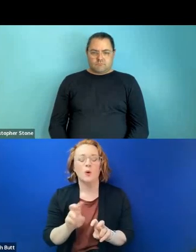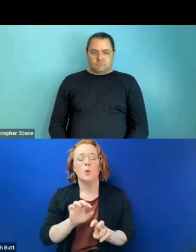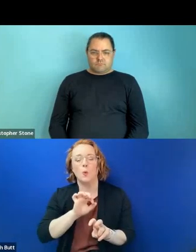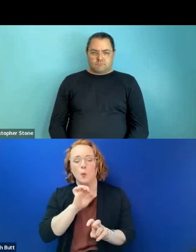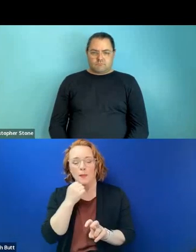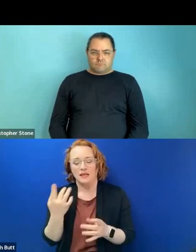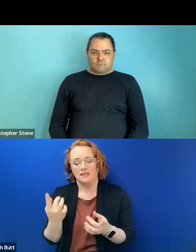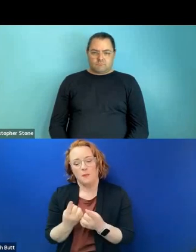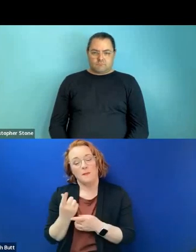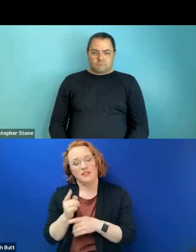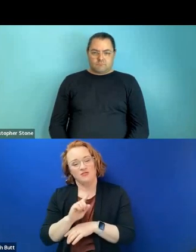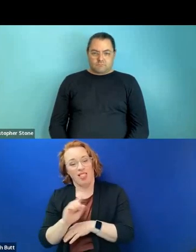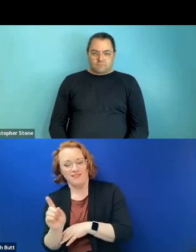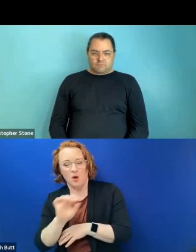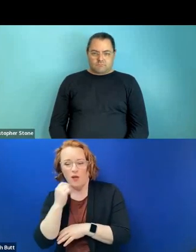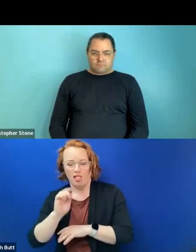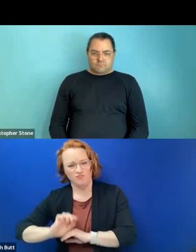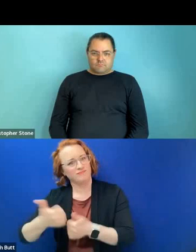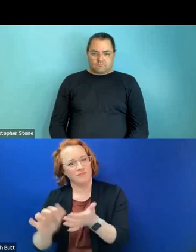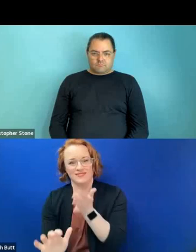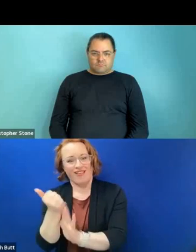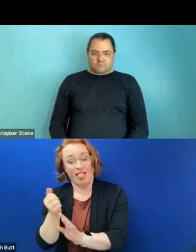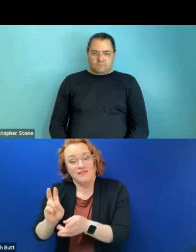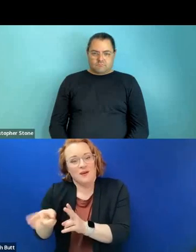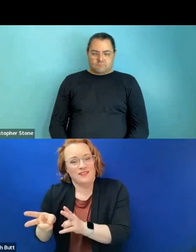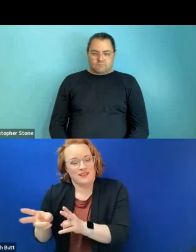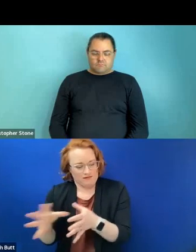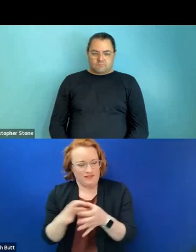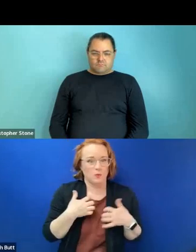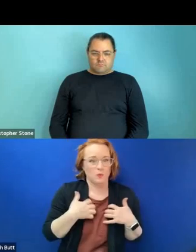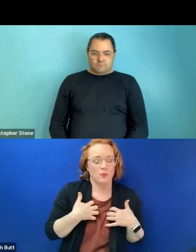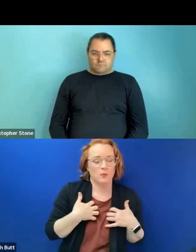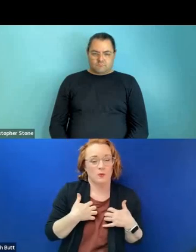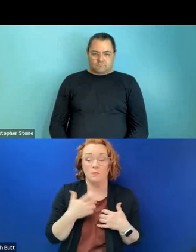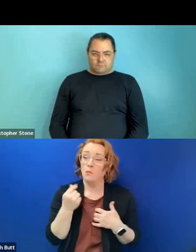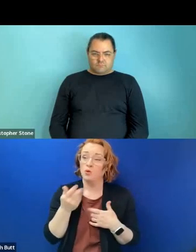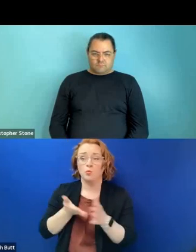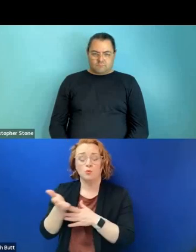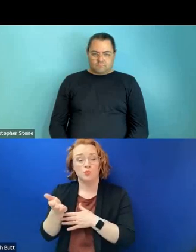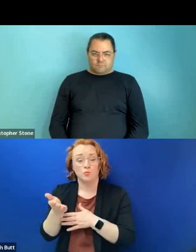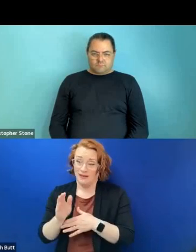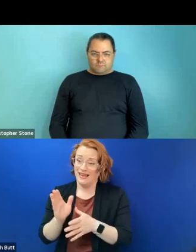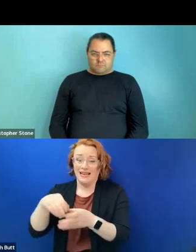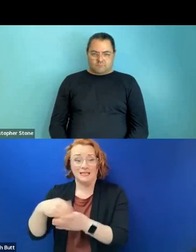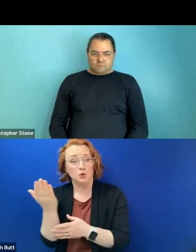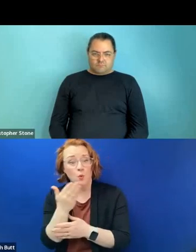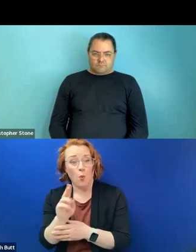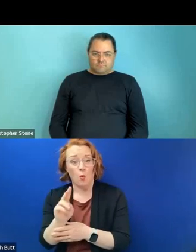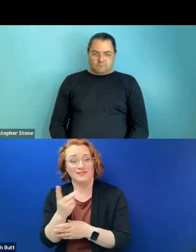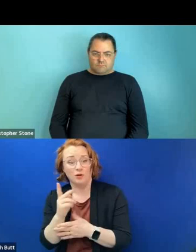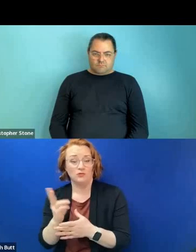to be an area that you'll be very good at in interpreting. You might be interpreting in a secondary school, and